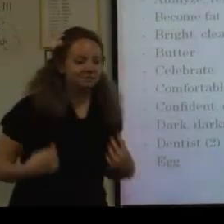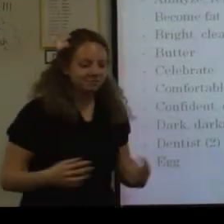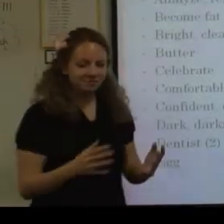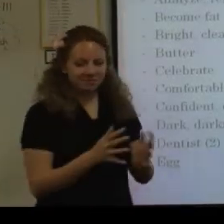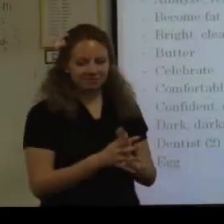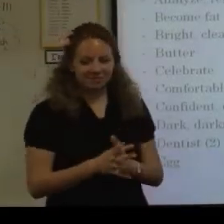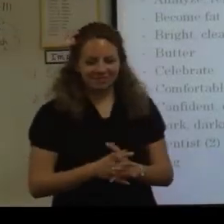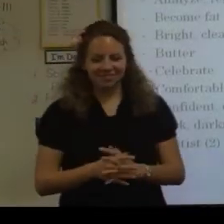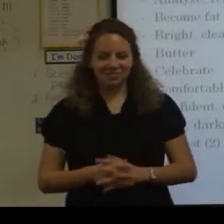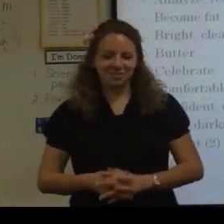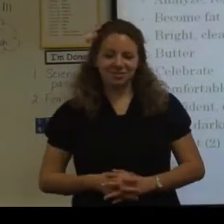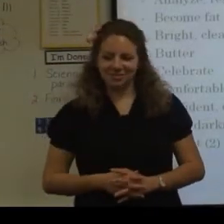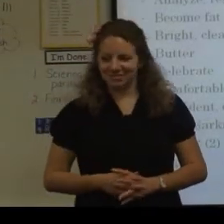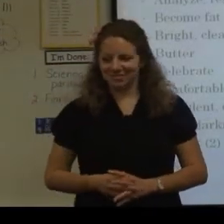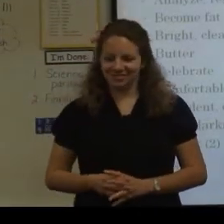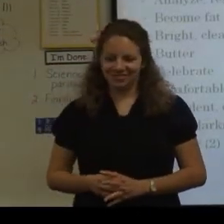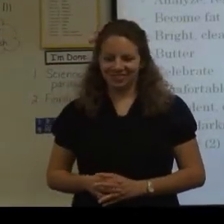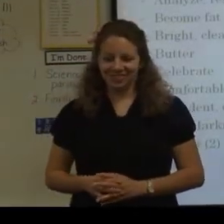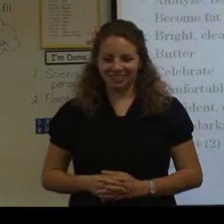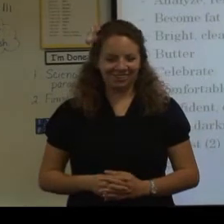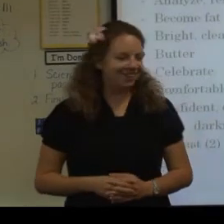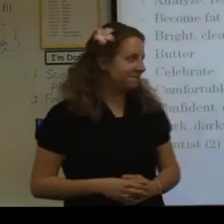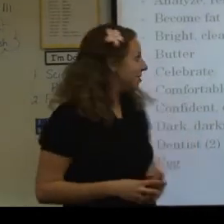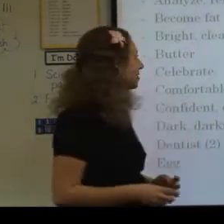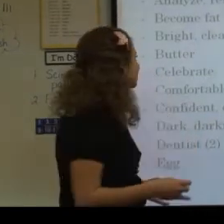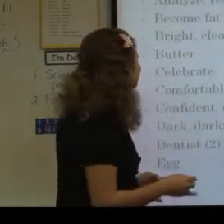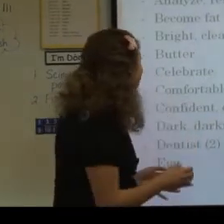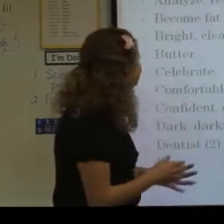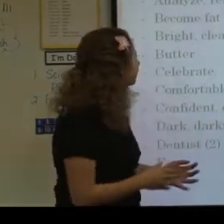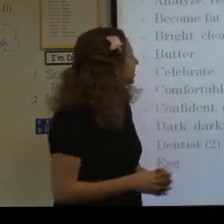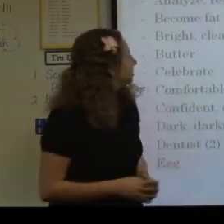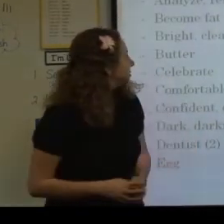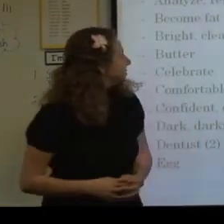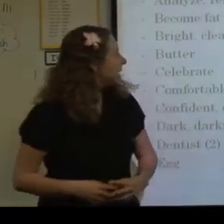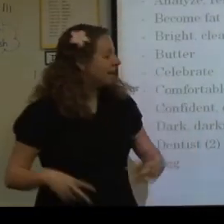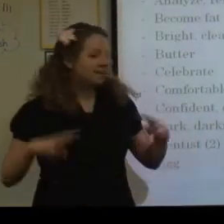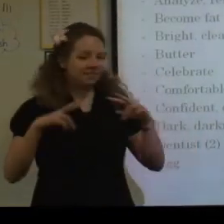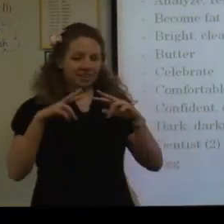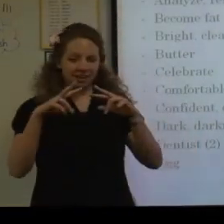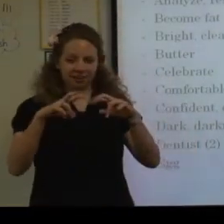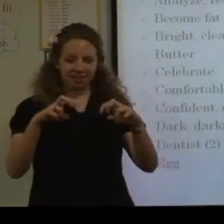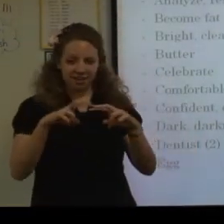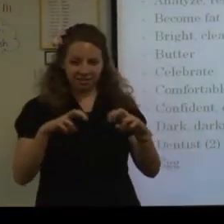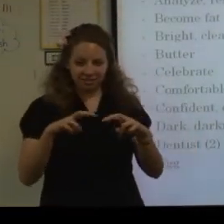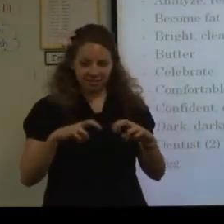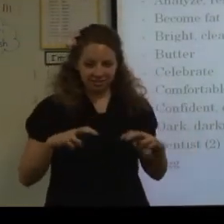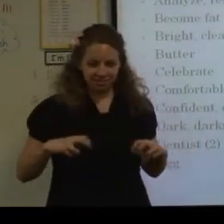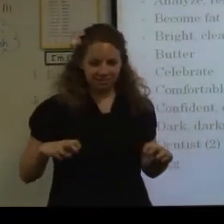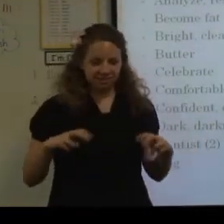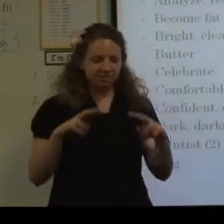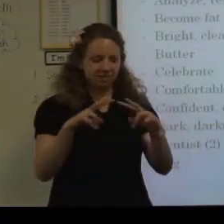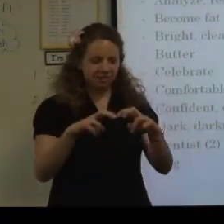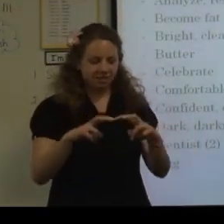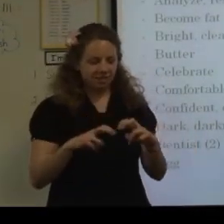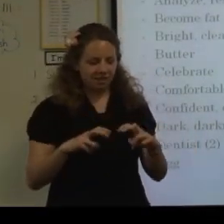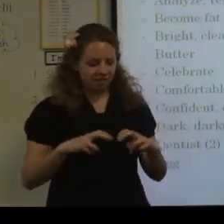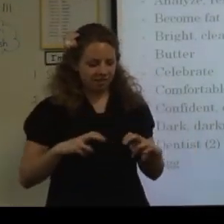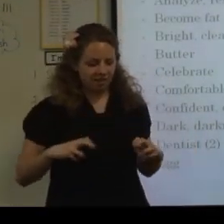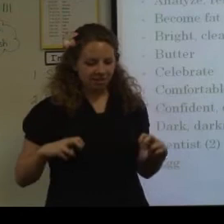No butter. Ooh, you're already all set. Okay, ready? So we have analyze. Like